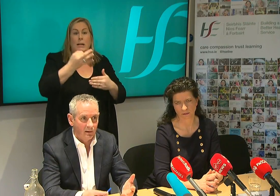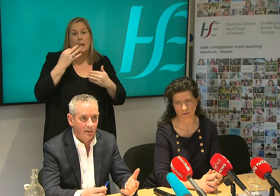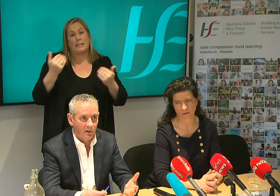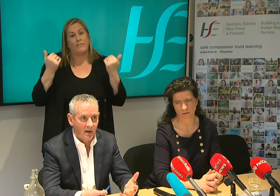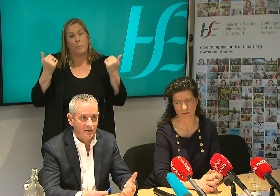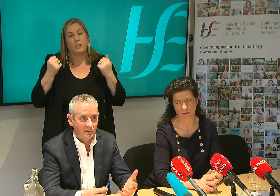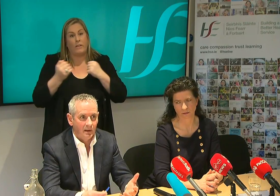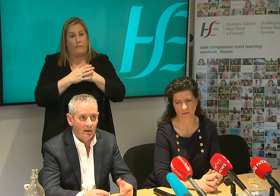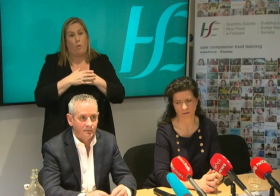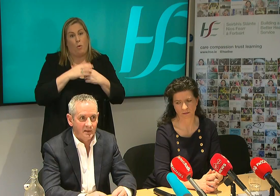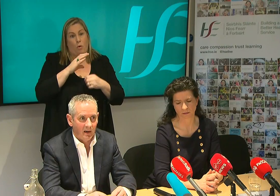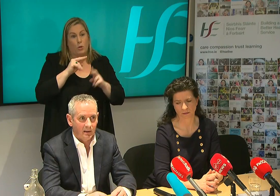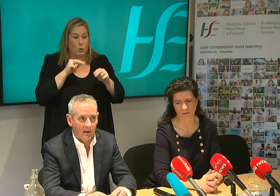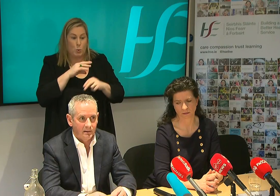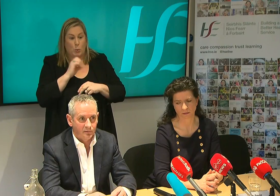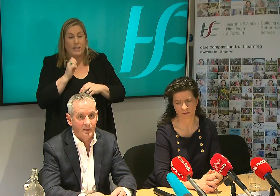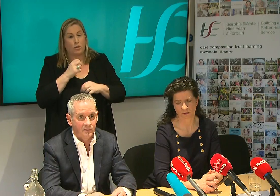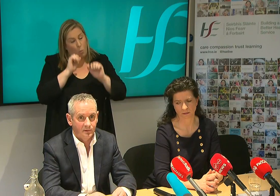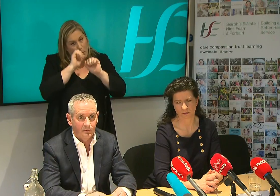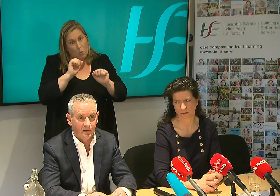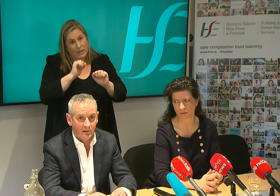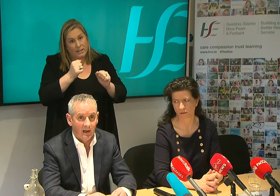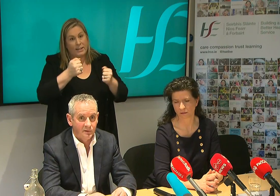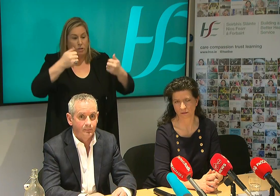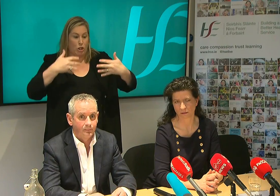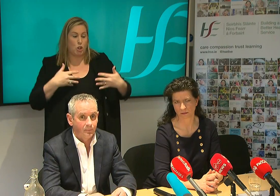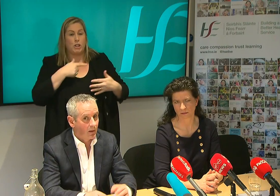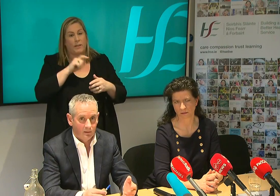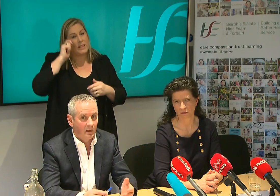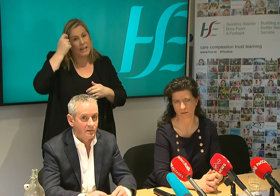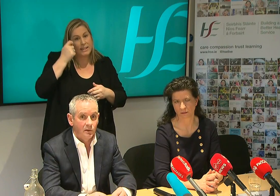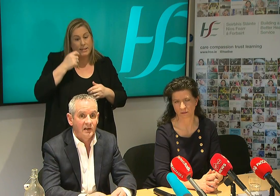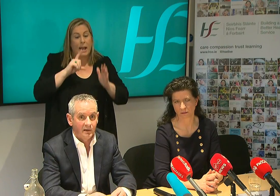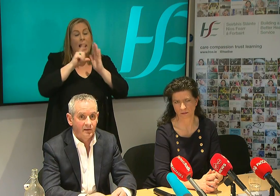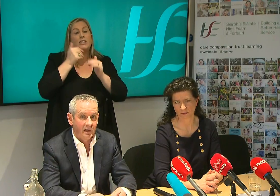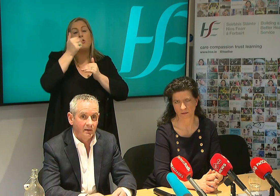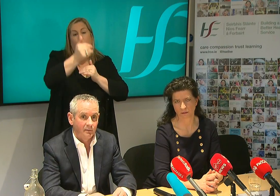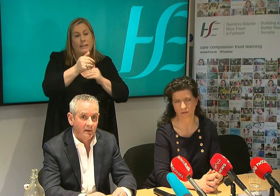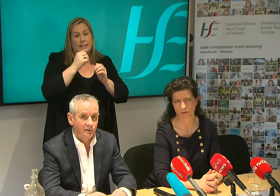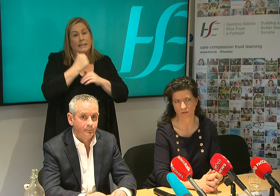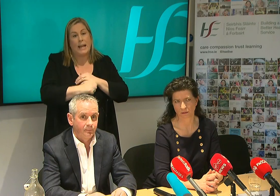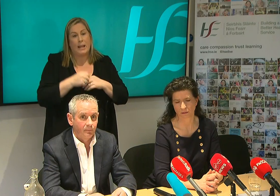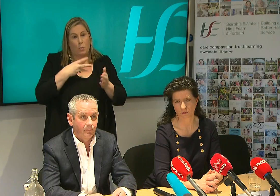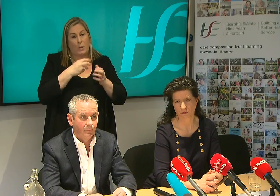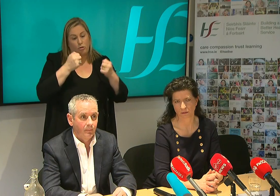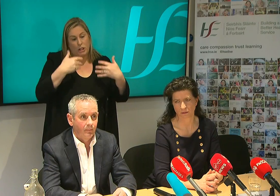So we wait feedback and information from the labs. It's usually later in the day and they